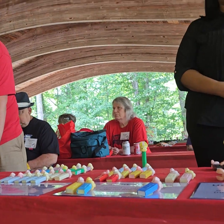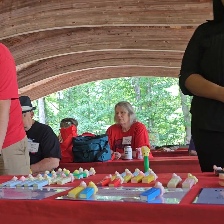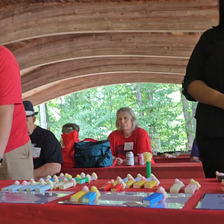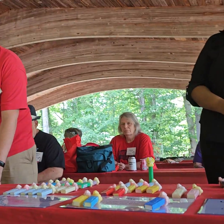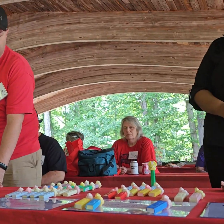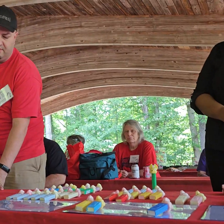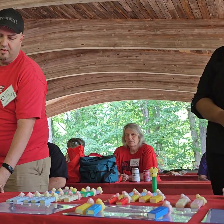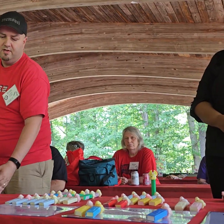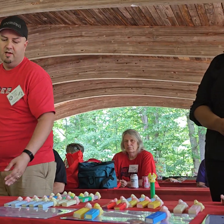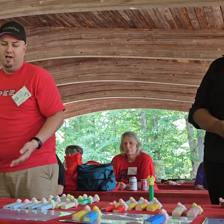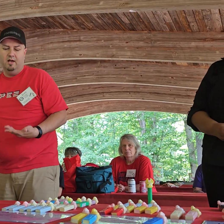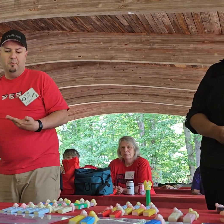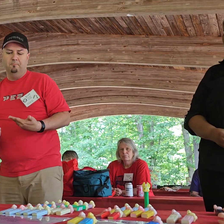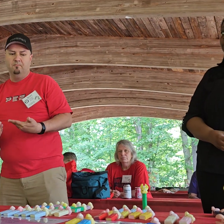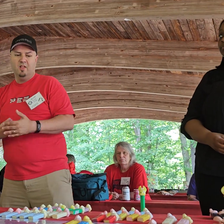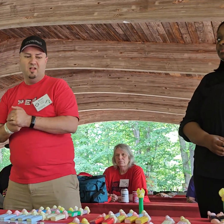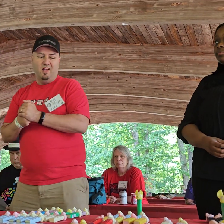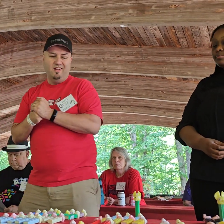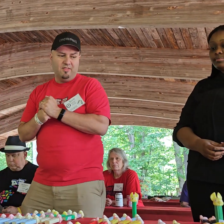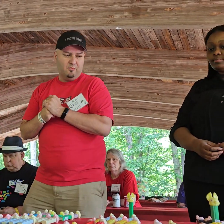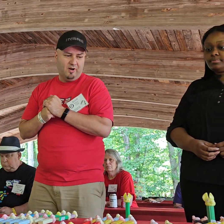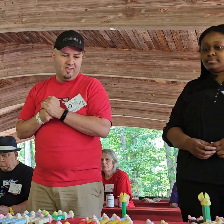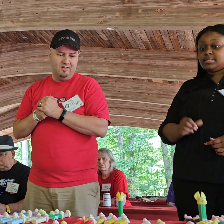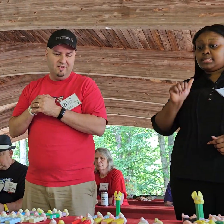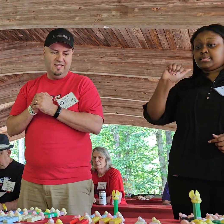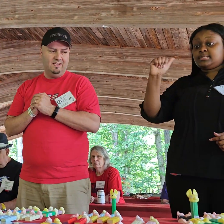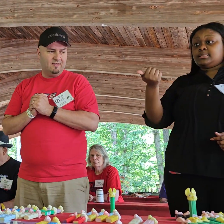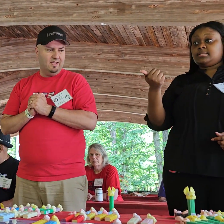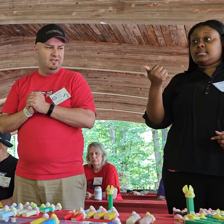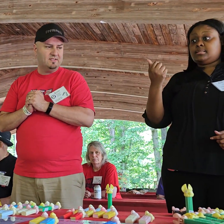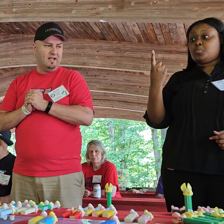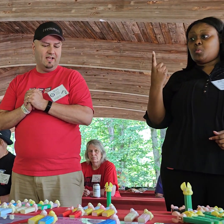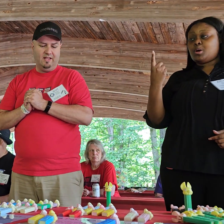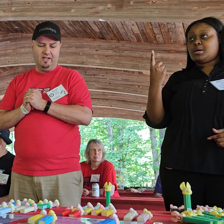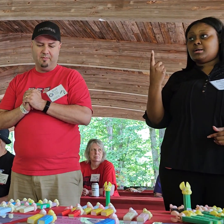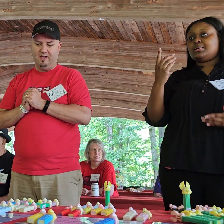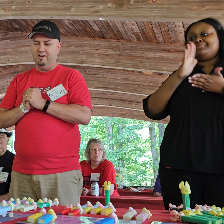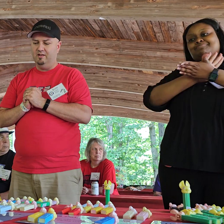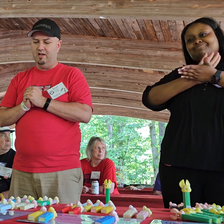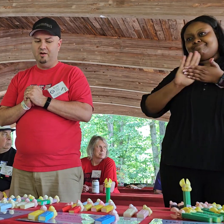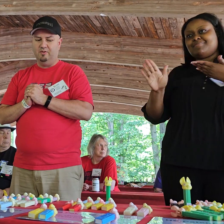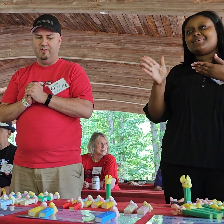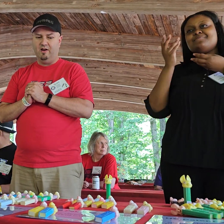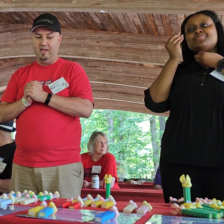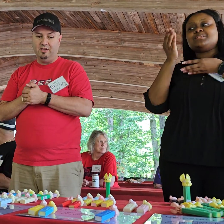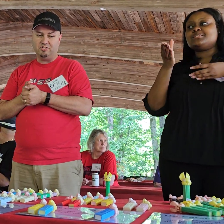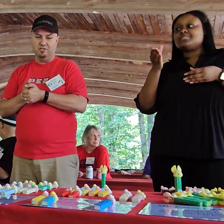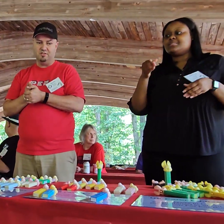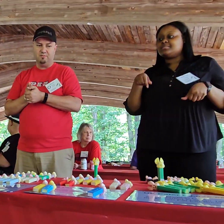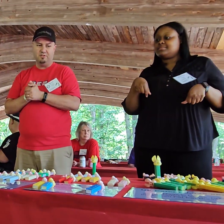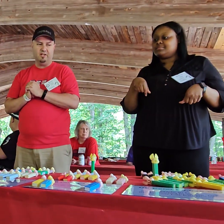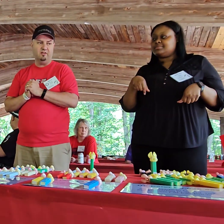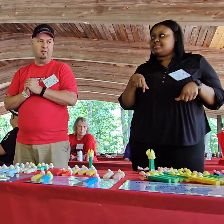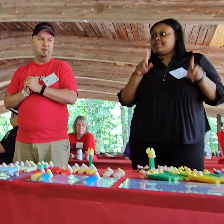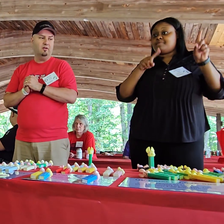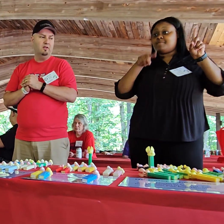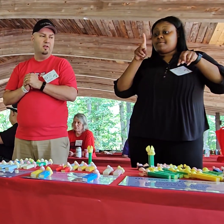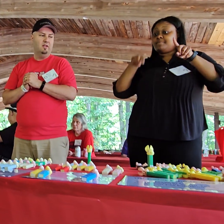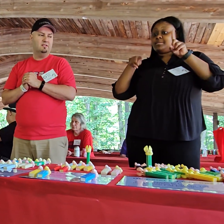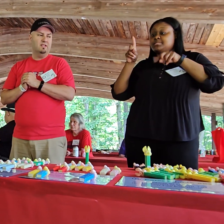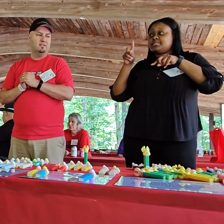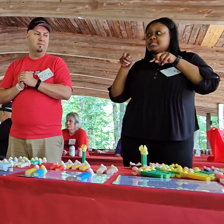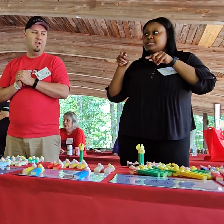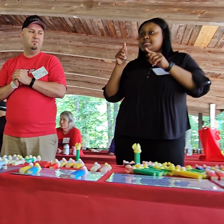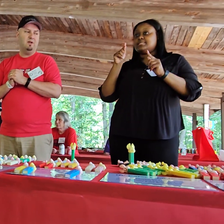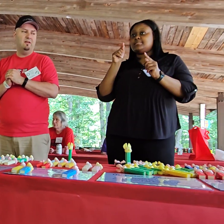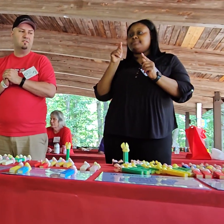Take a look at those. Another one of the neat things that I like about it with variations in particular